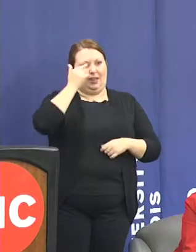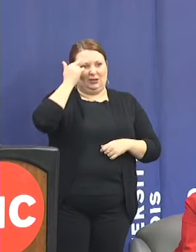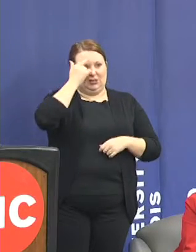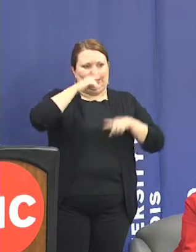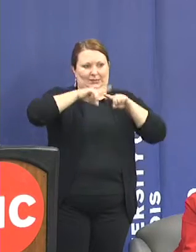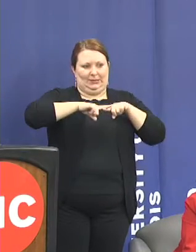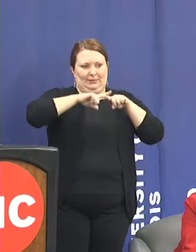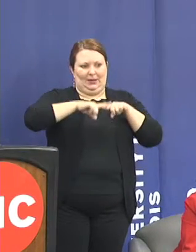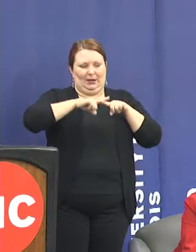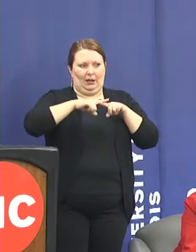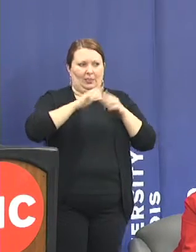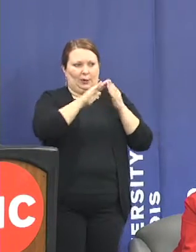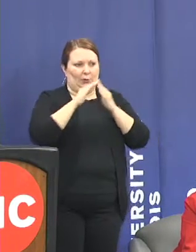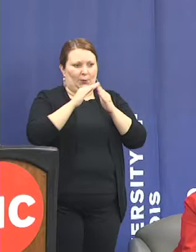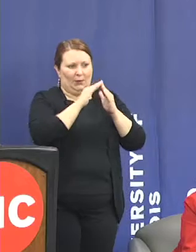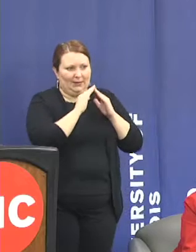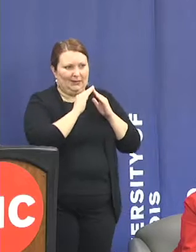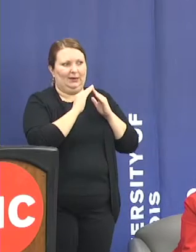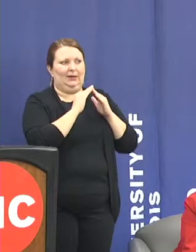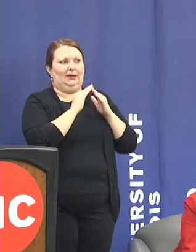on the community and